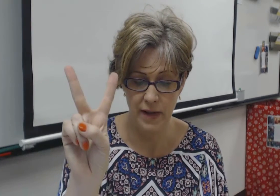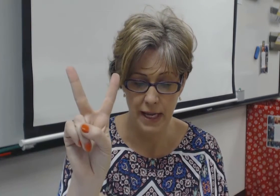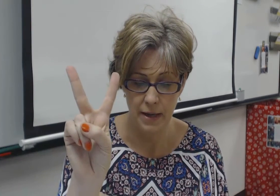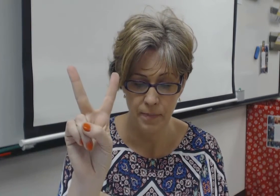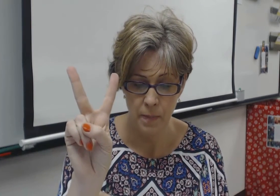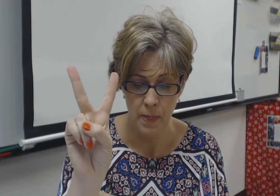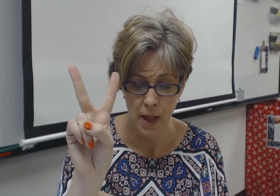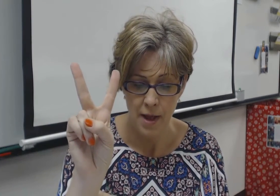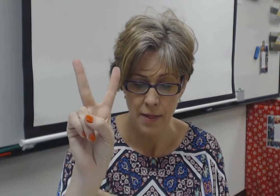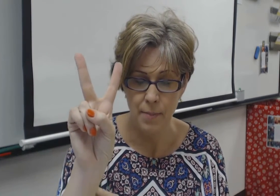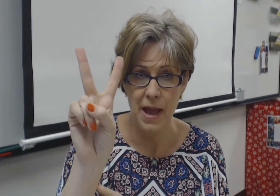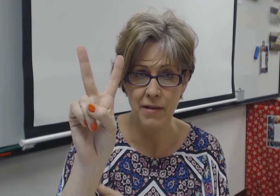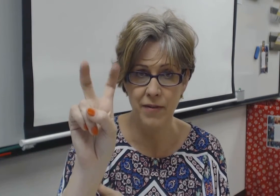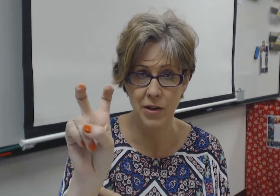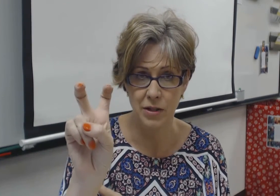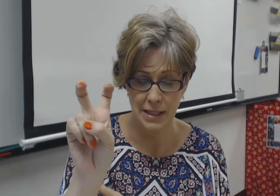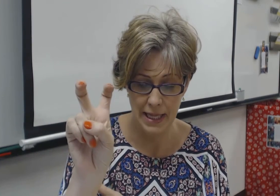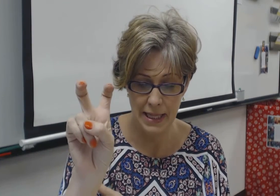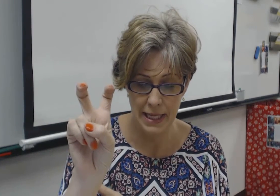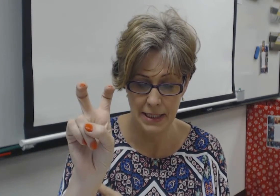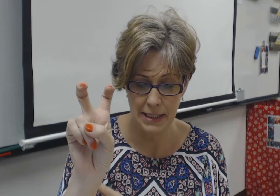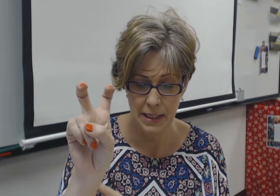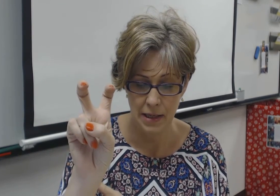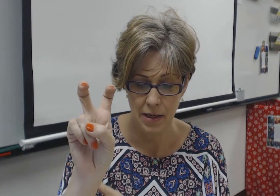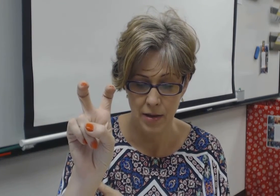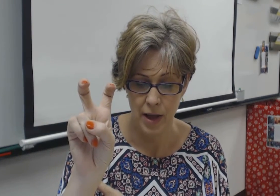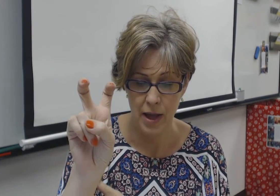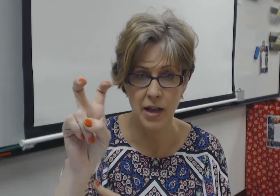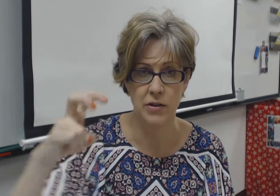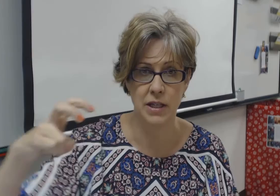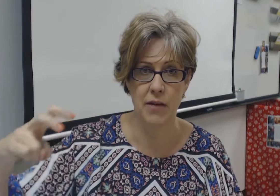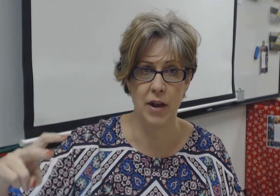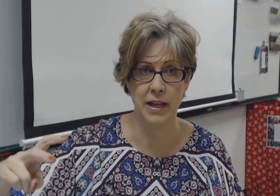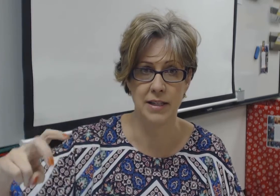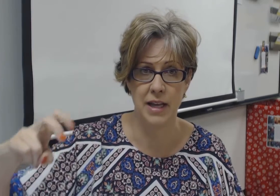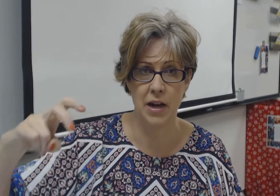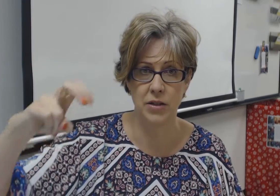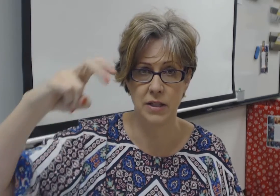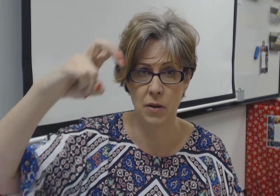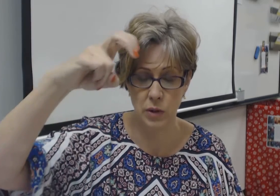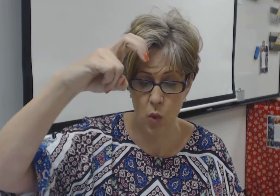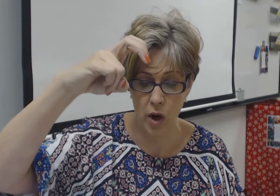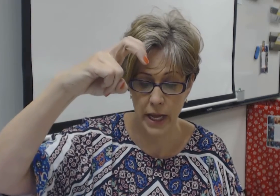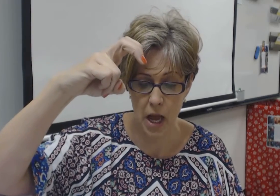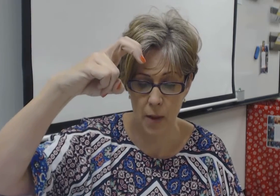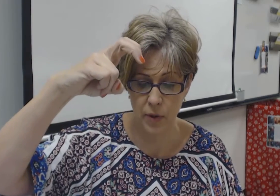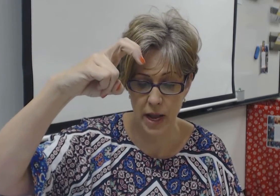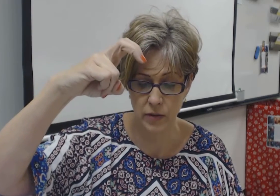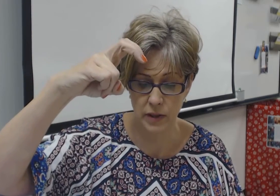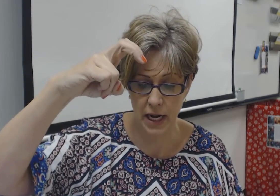V. The bent V looks like this. Okay, and you'll see that for like stairs as someone's walking up or down